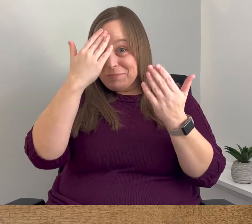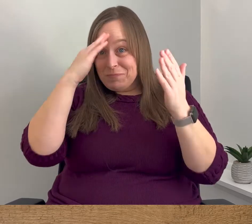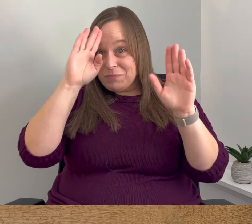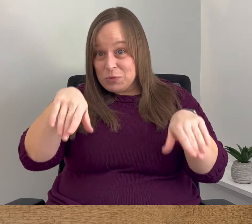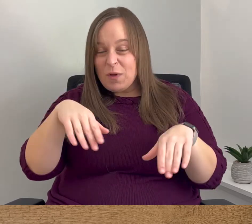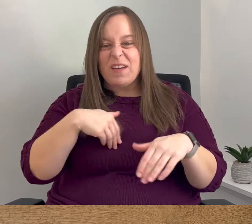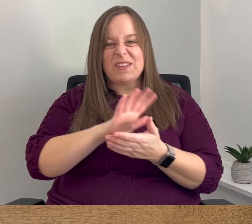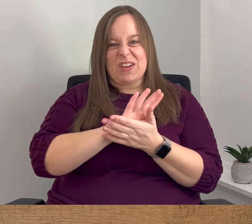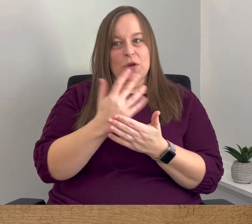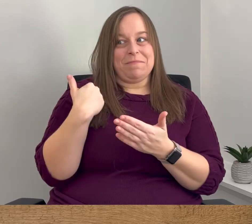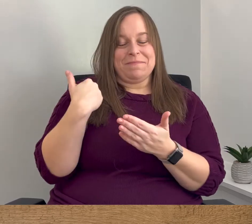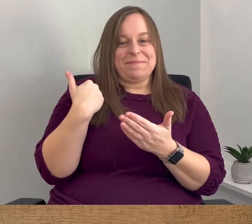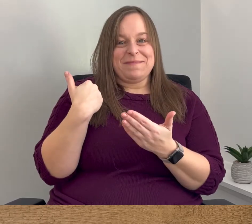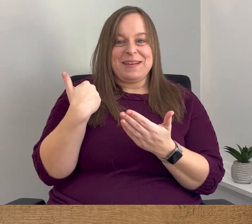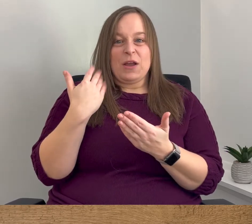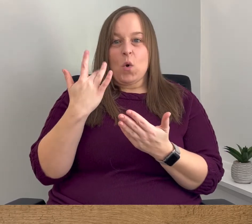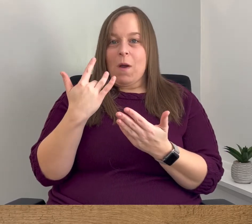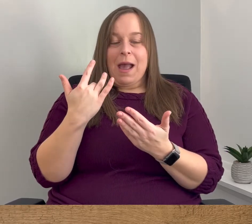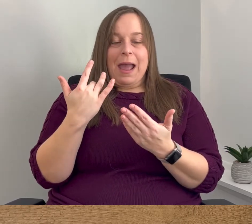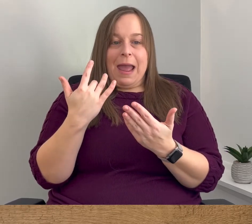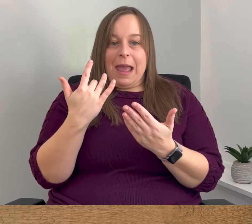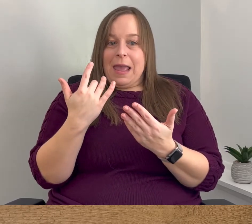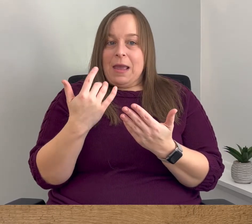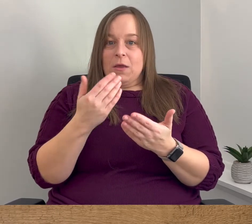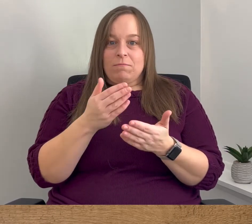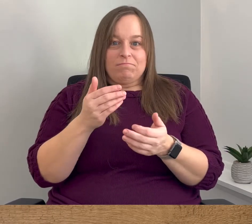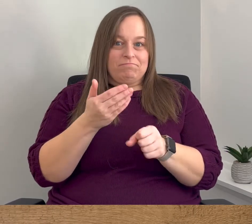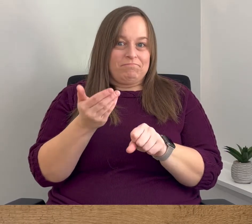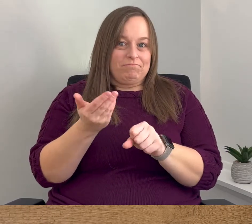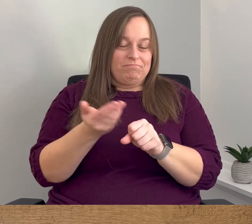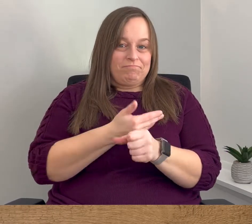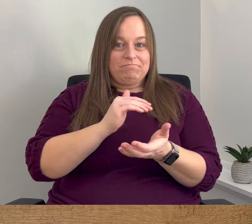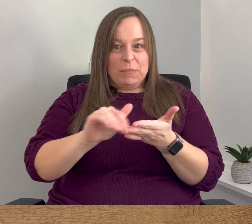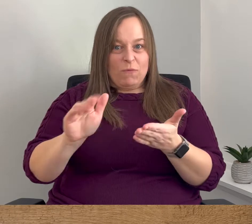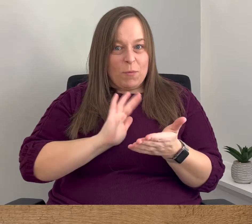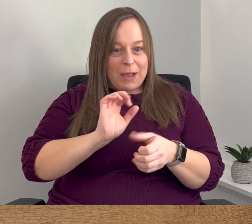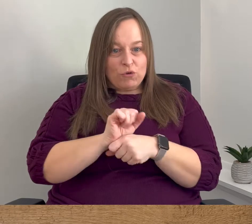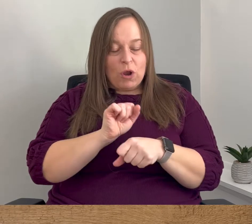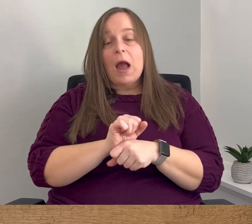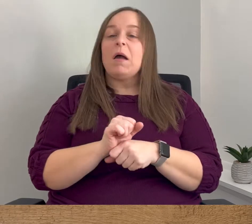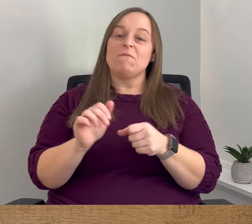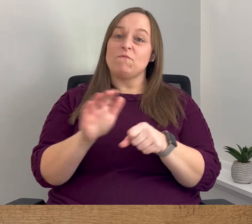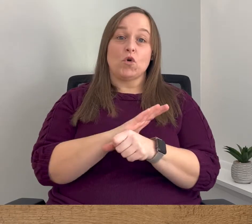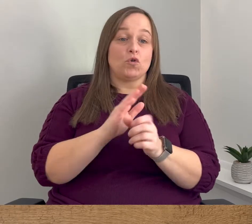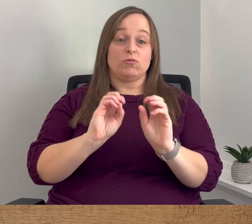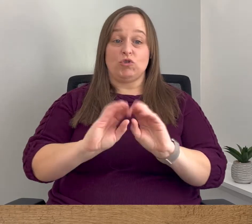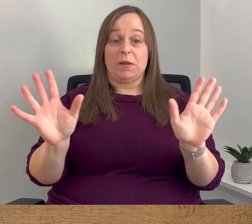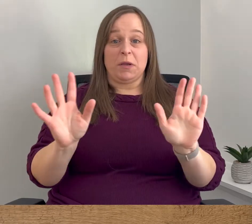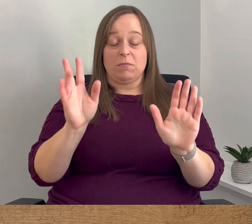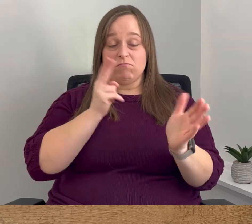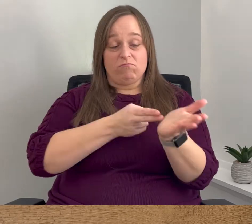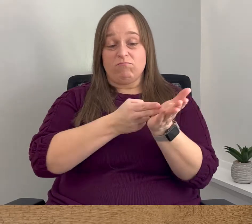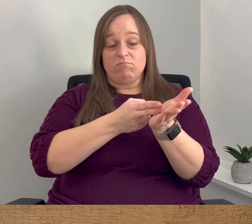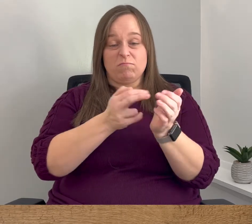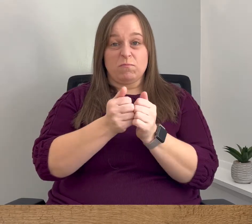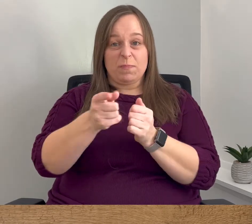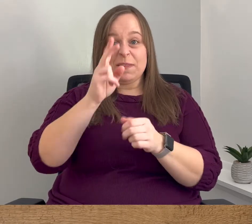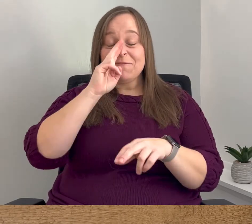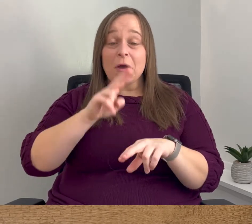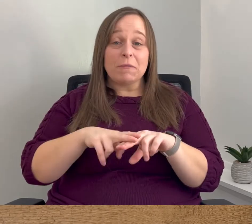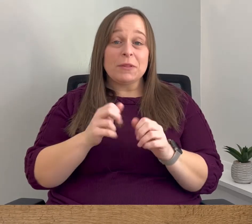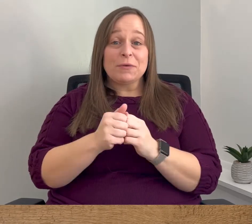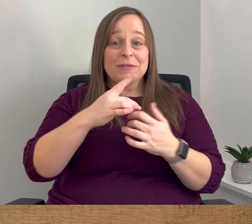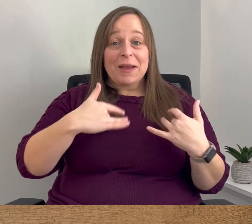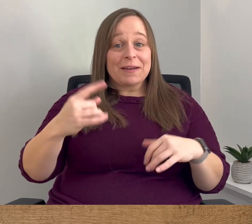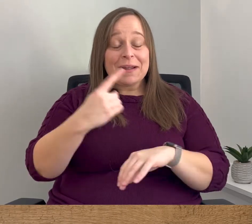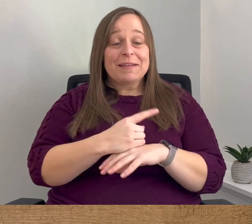working. There's a video on that and why I was let go from my job. And just full transparency, I